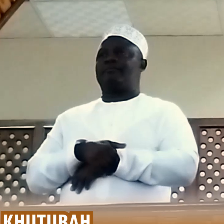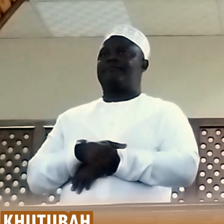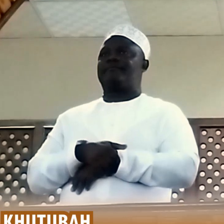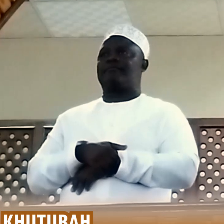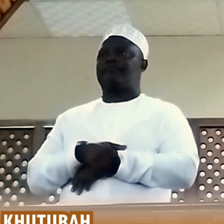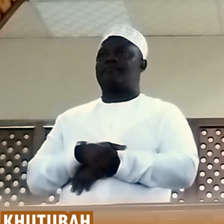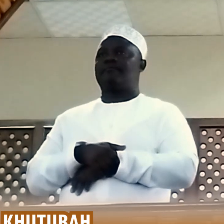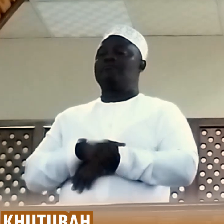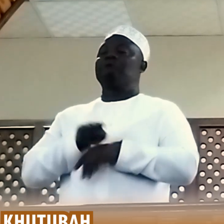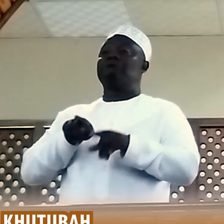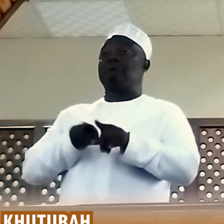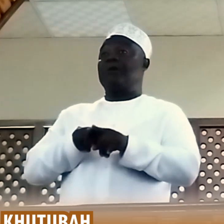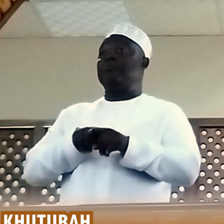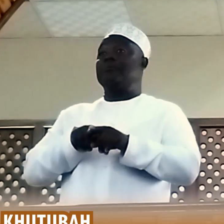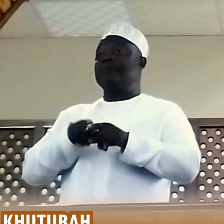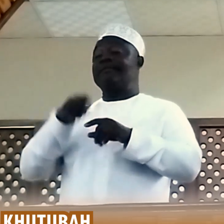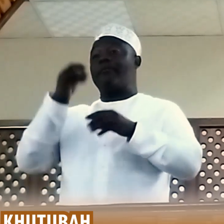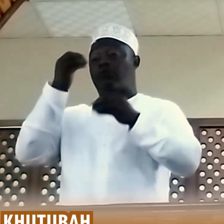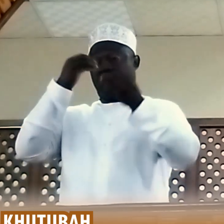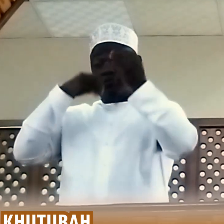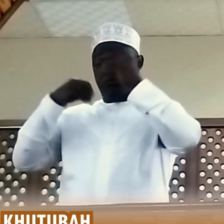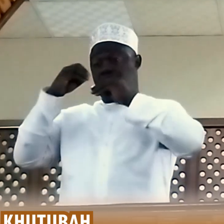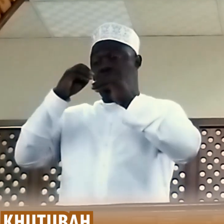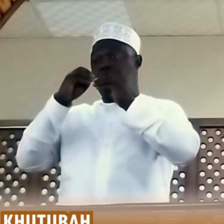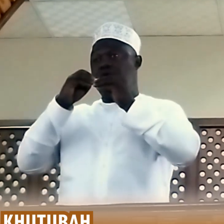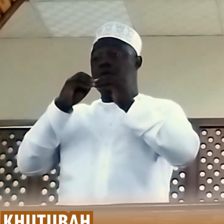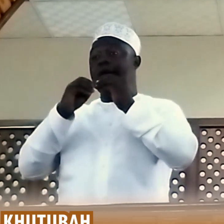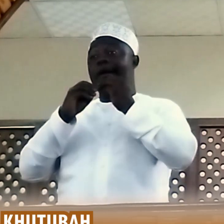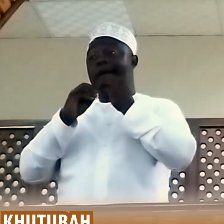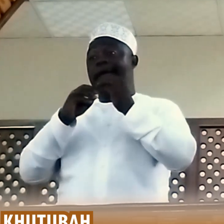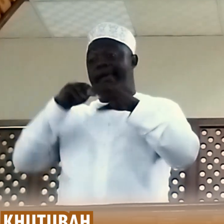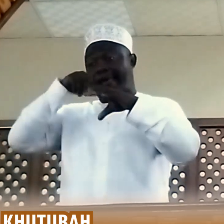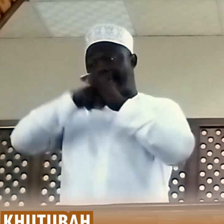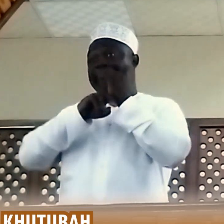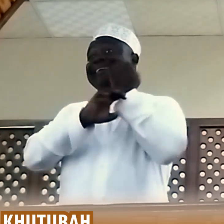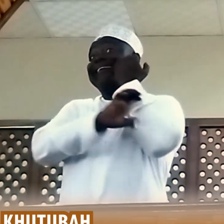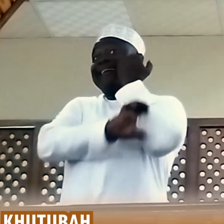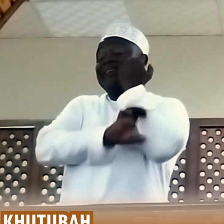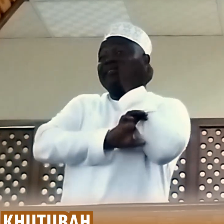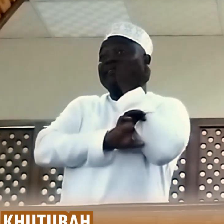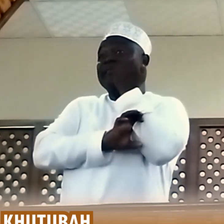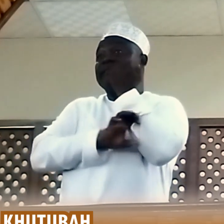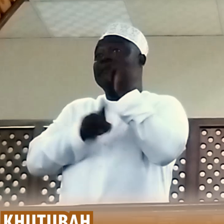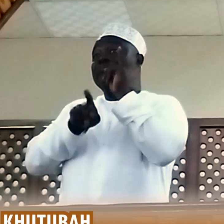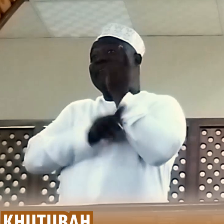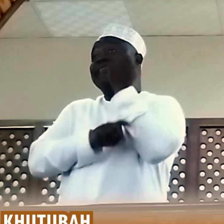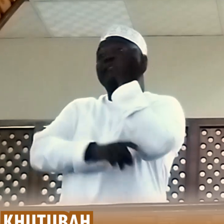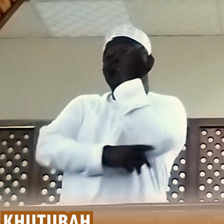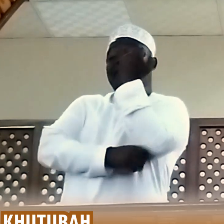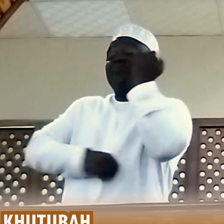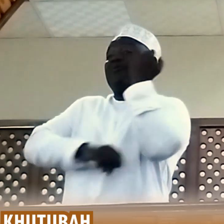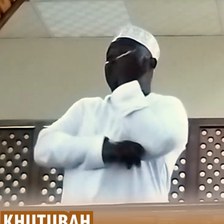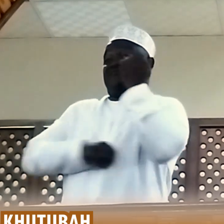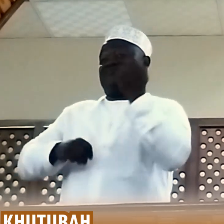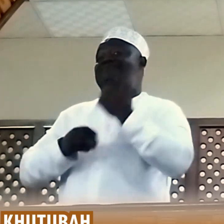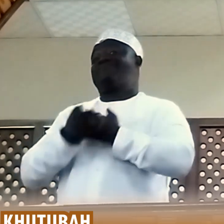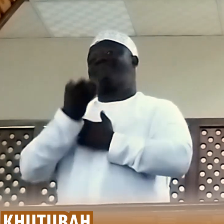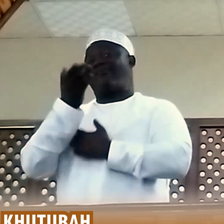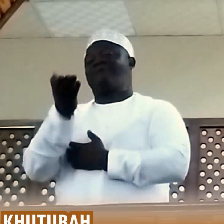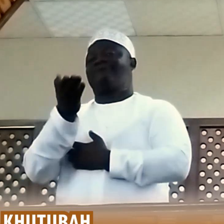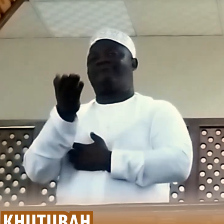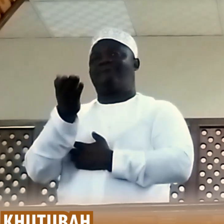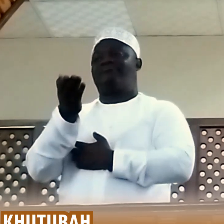enguzi bw'eyingira mu ggwanga eggwanga lifuna okuttirira lifuna cheating abantu ne babanga